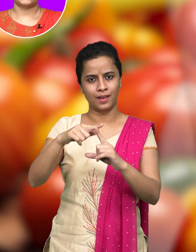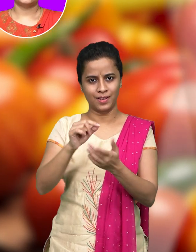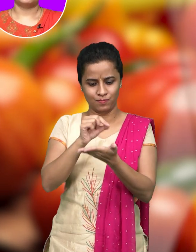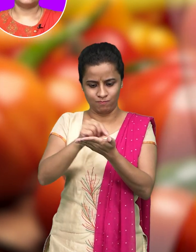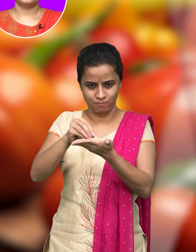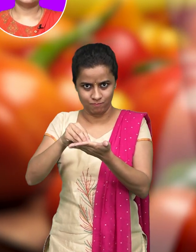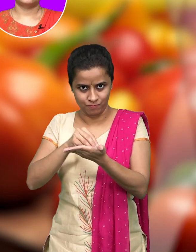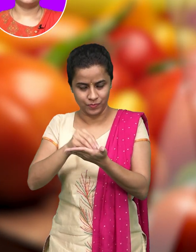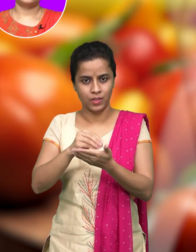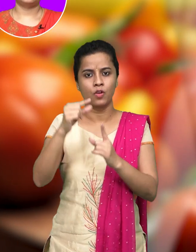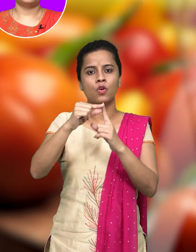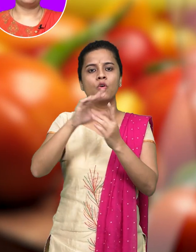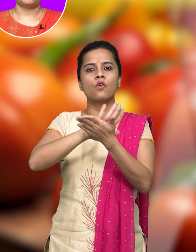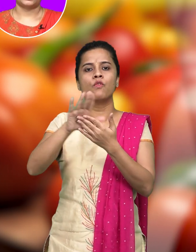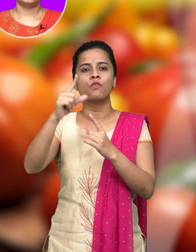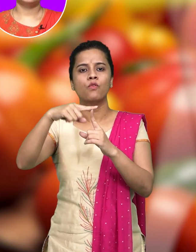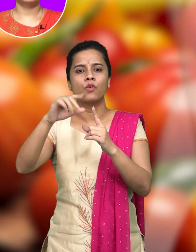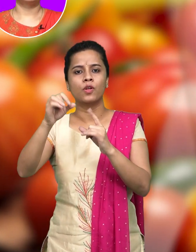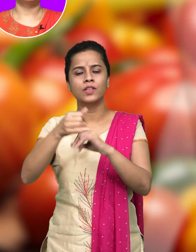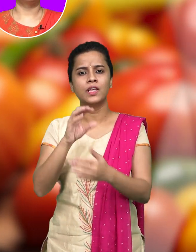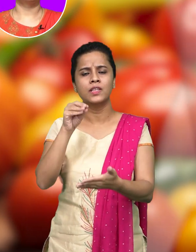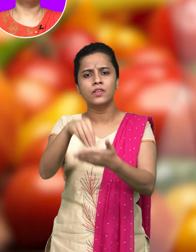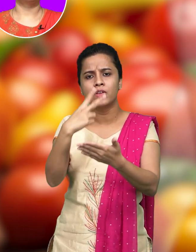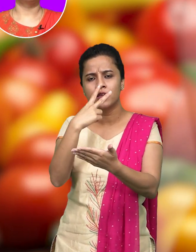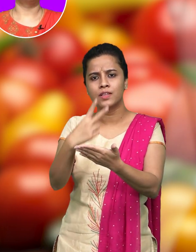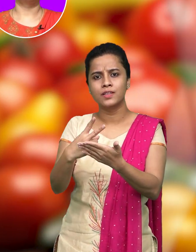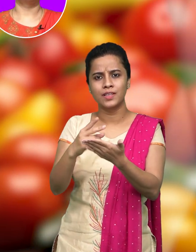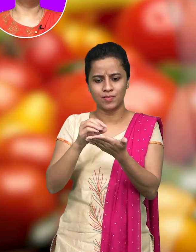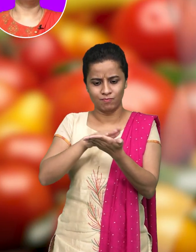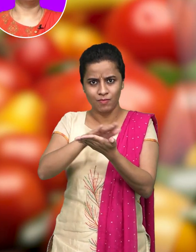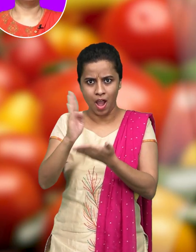Photosynthesis takes place in the chloroplast.